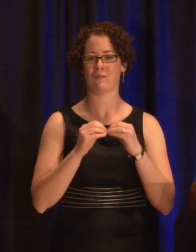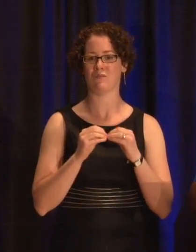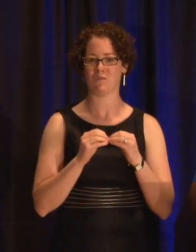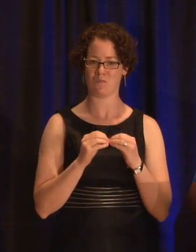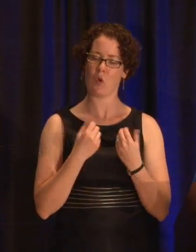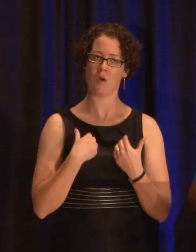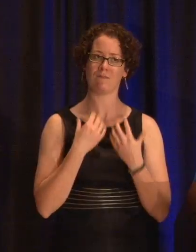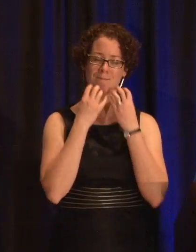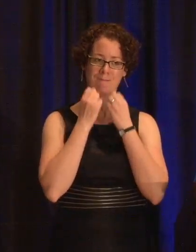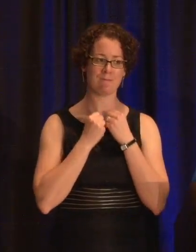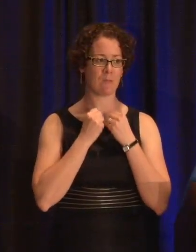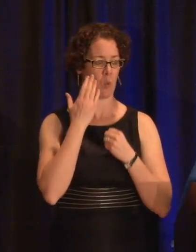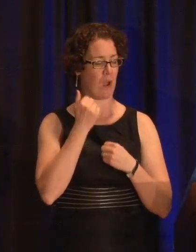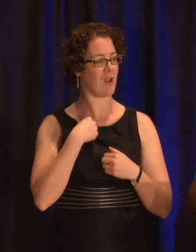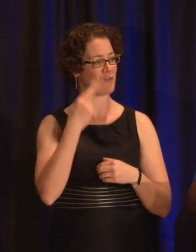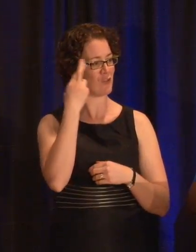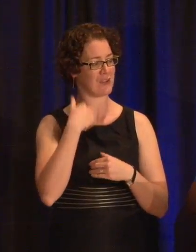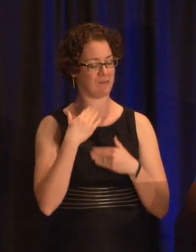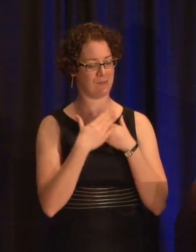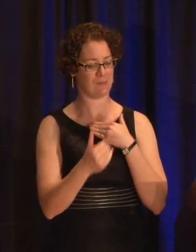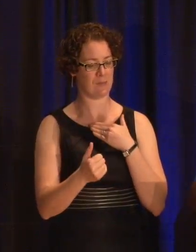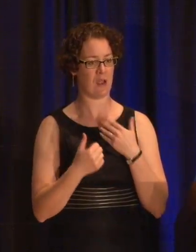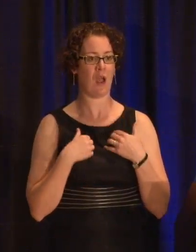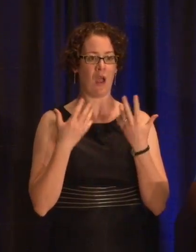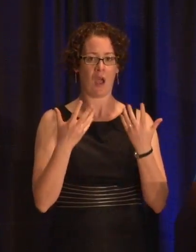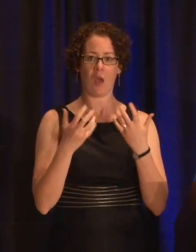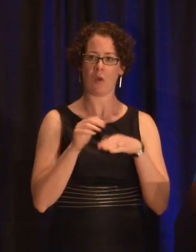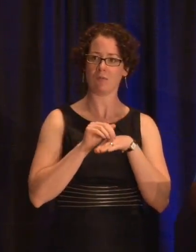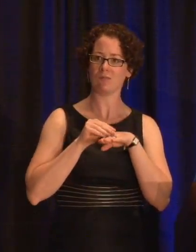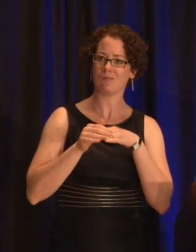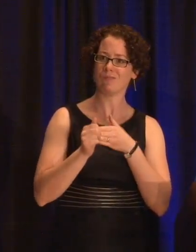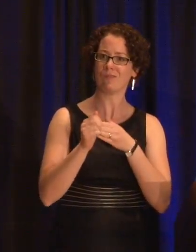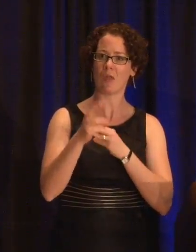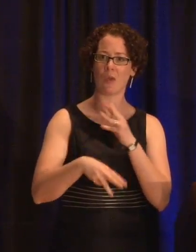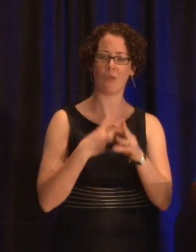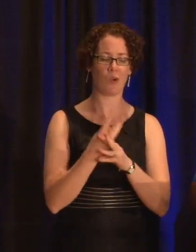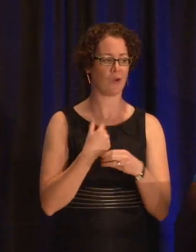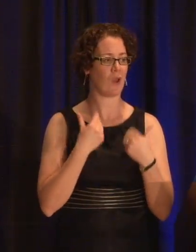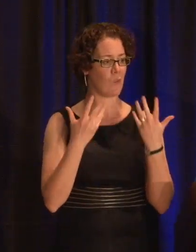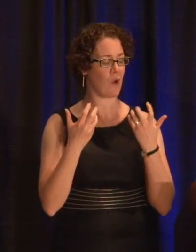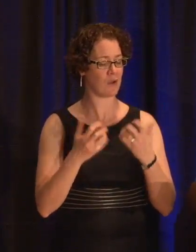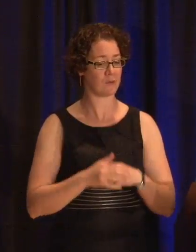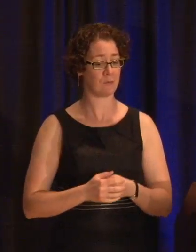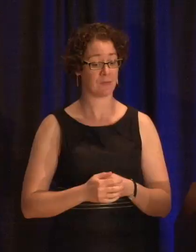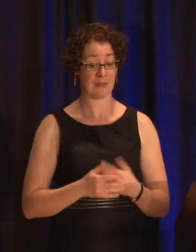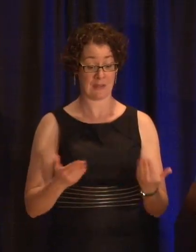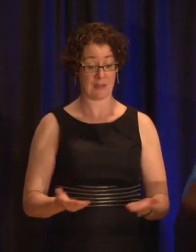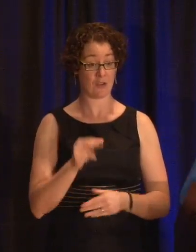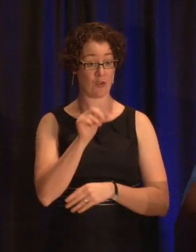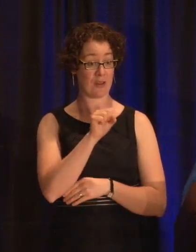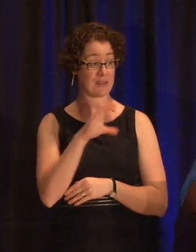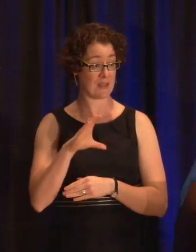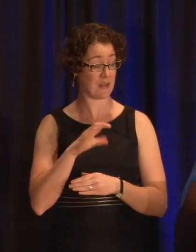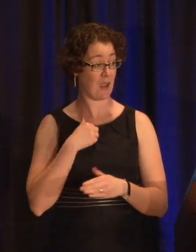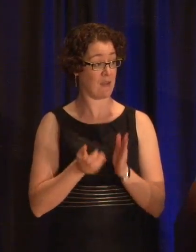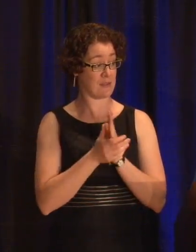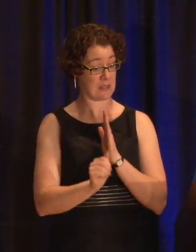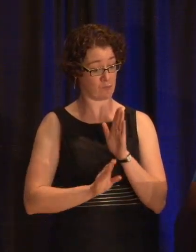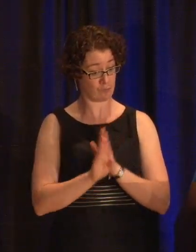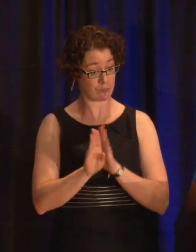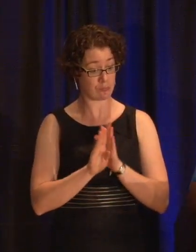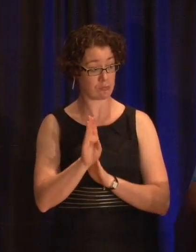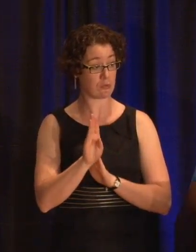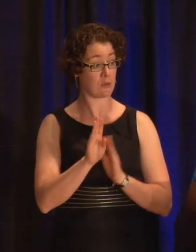calling. I would love to feed the world someday. And with the skills I have developed here at NSCC and